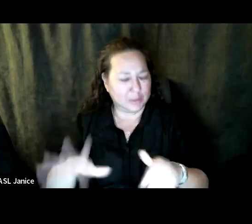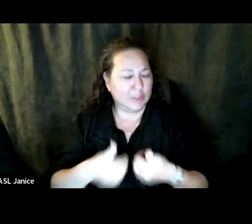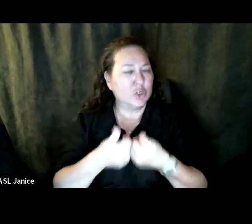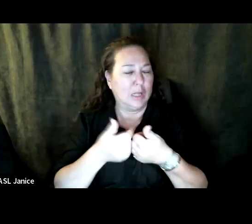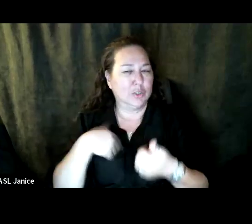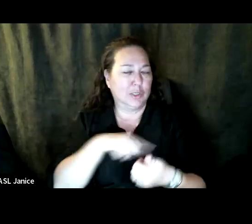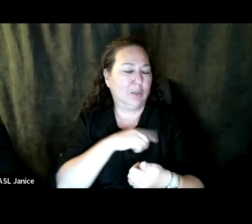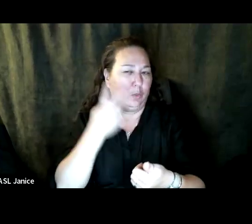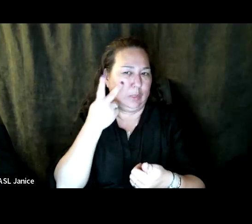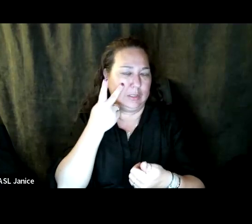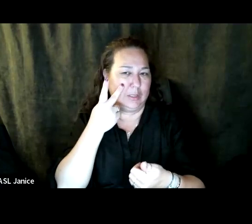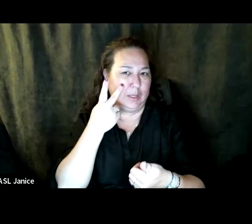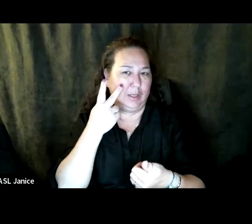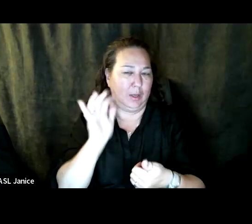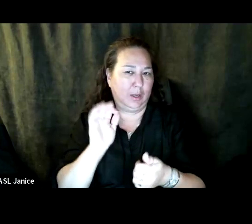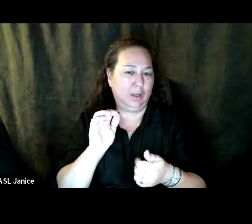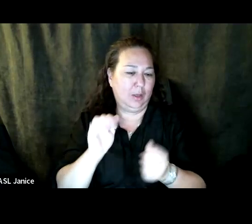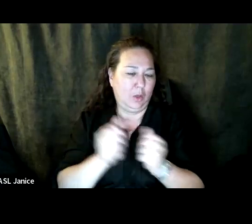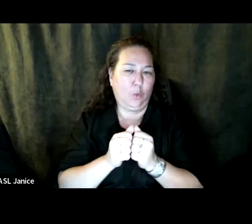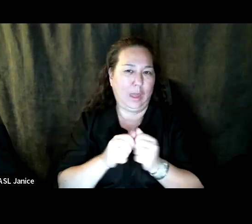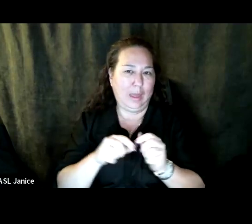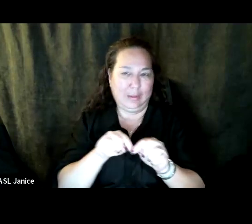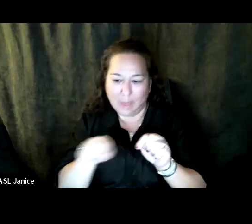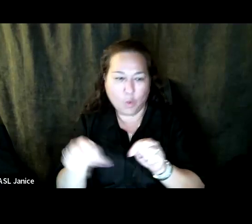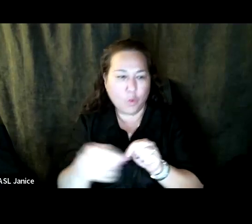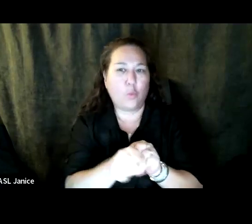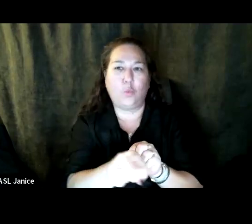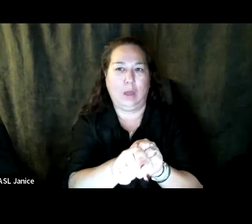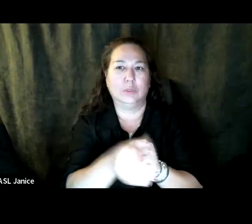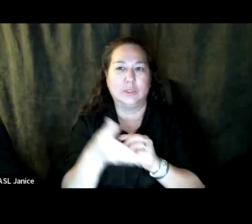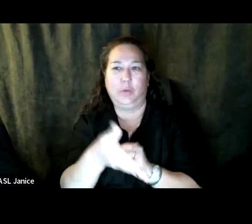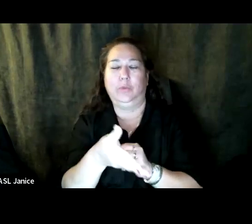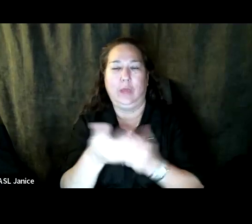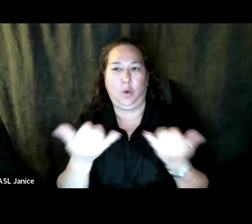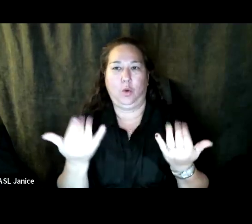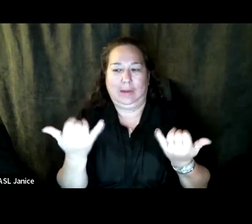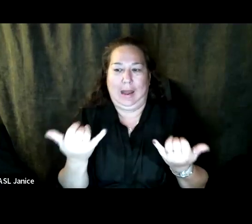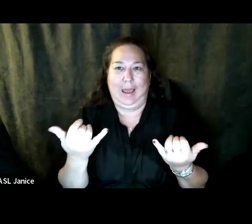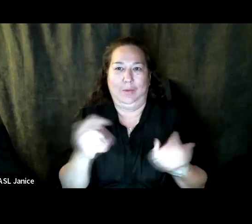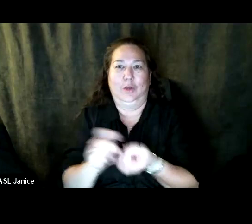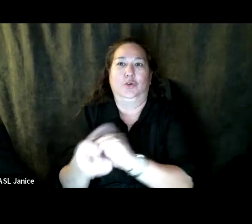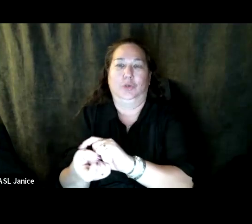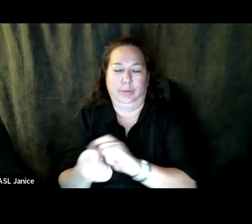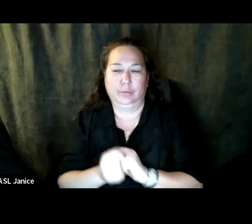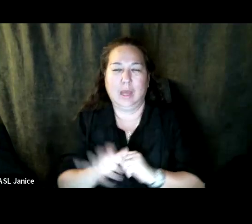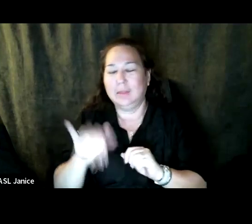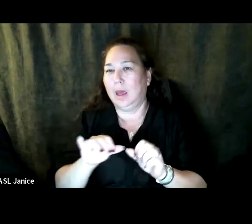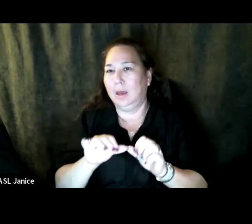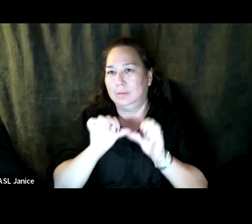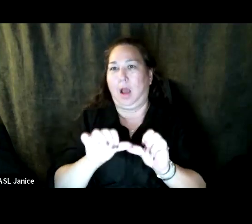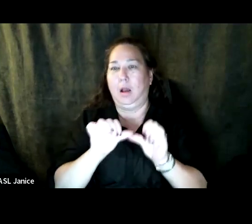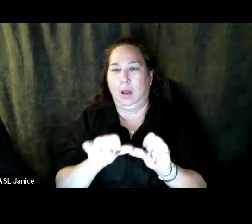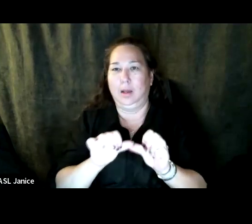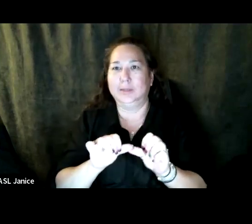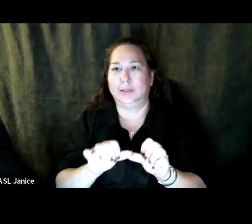see with the, the routes that are already there. And so it's kind of a constant, constant tension there. Yeah,